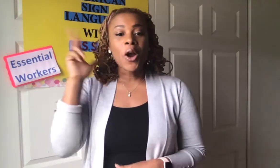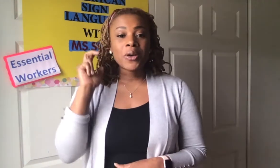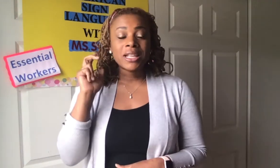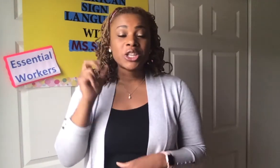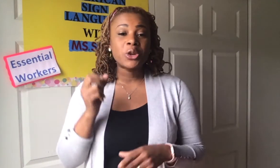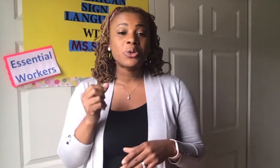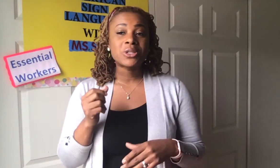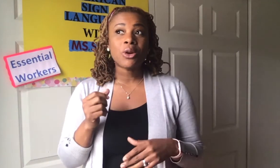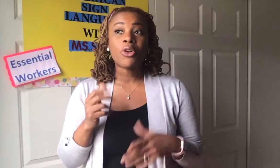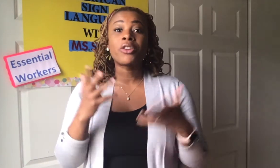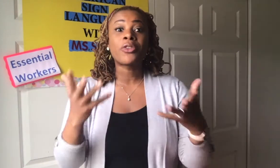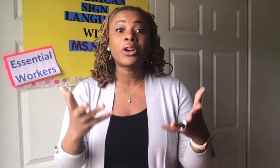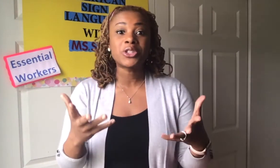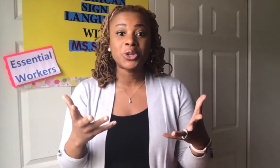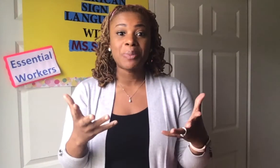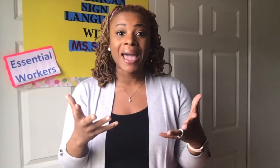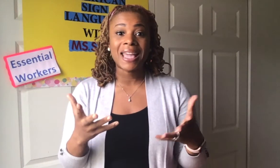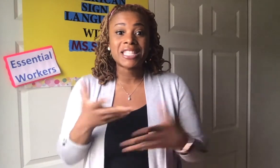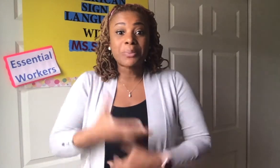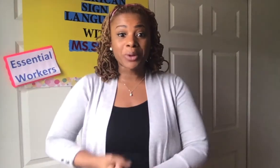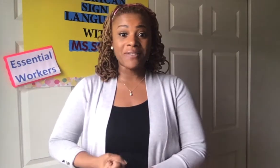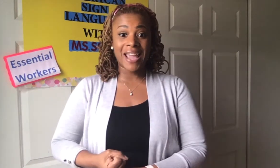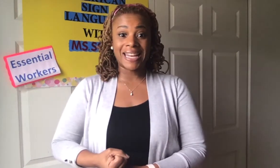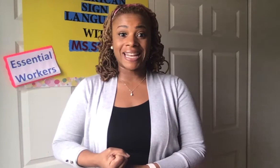it used or referred to by its abbreviated name,